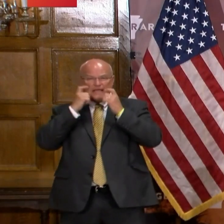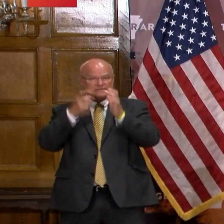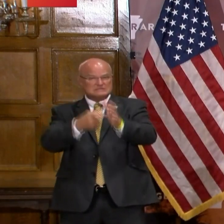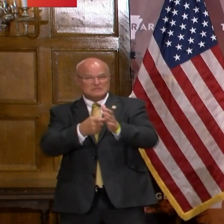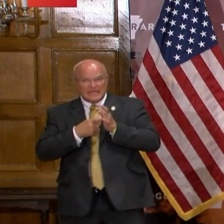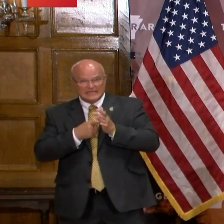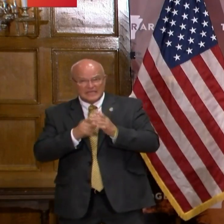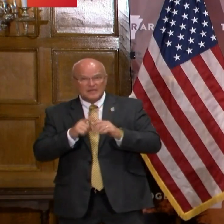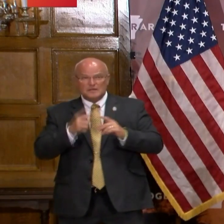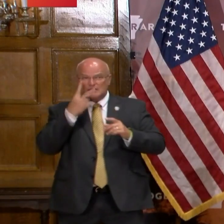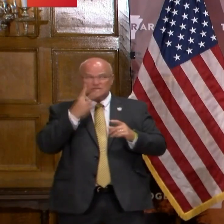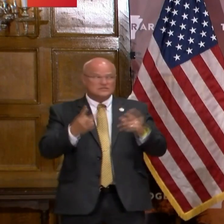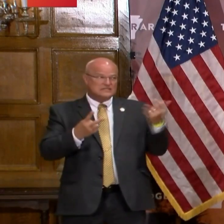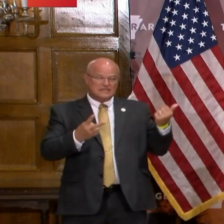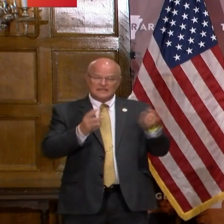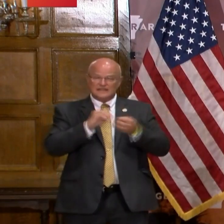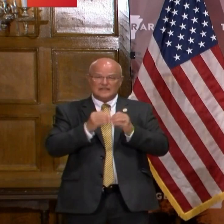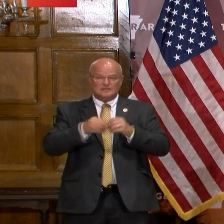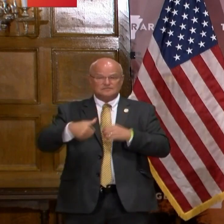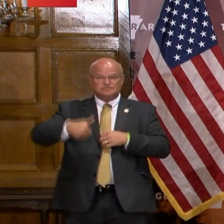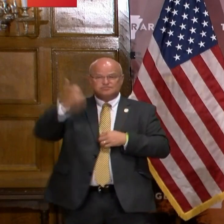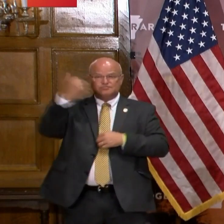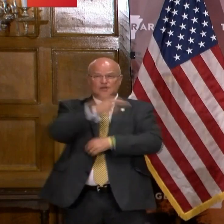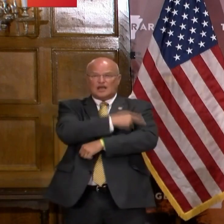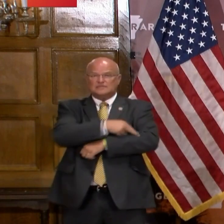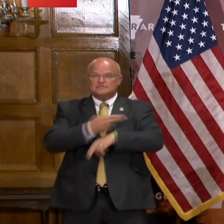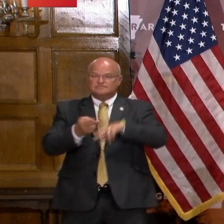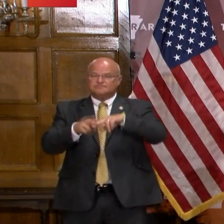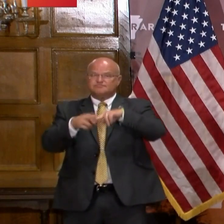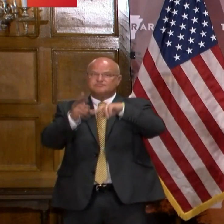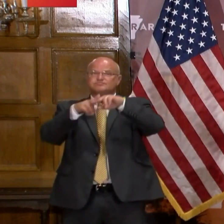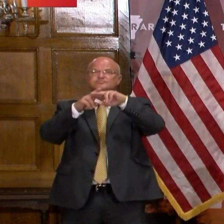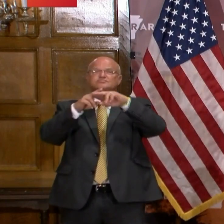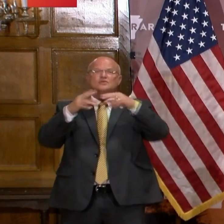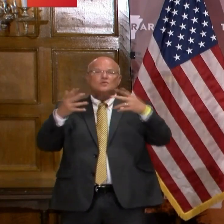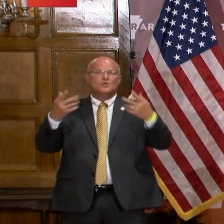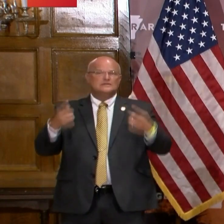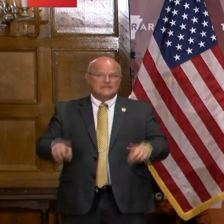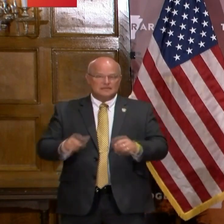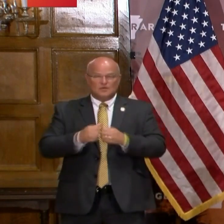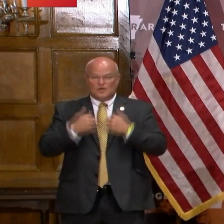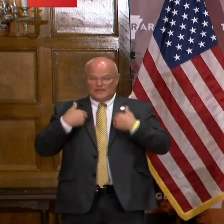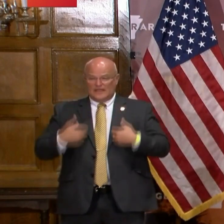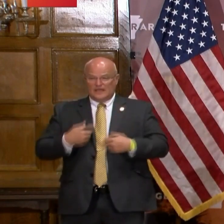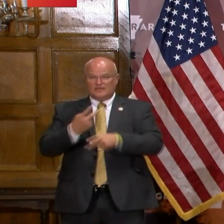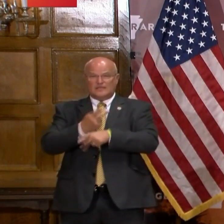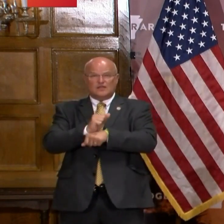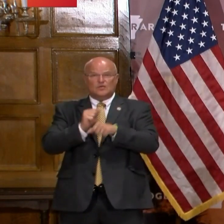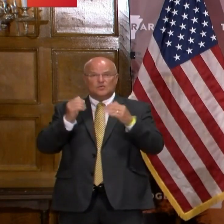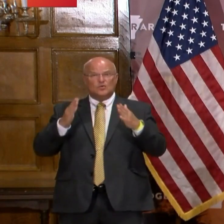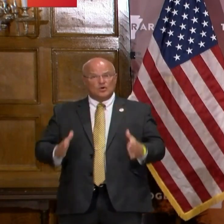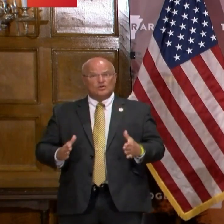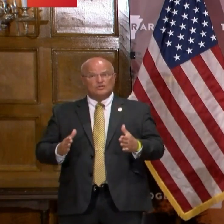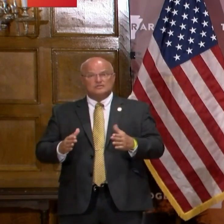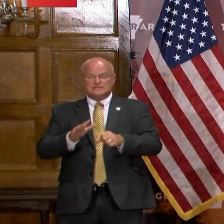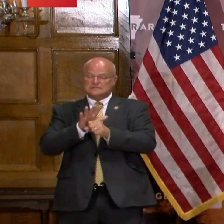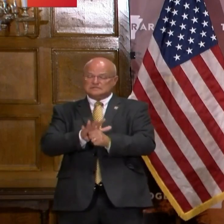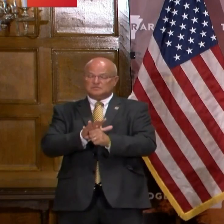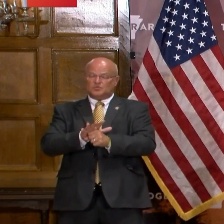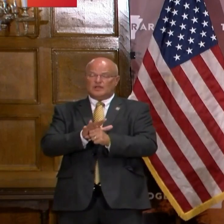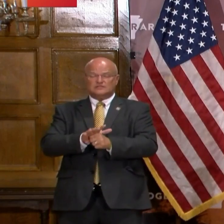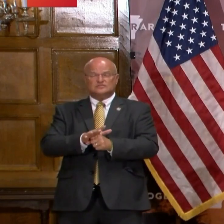mandate. But again, when you see the cases go up, the hospitalizations go up, what's happening with our healthcare workers, the pressure that they're